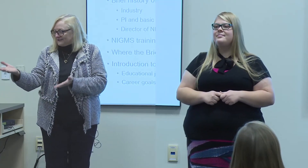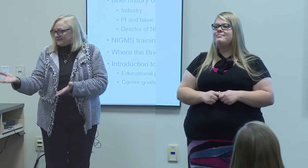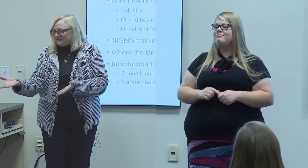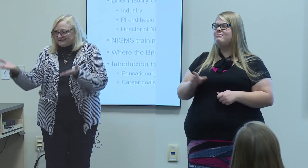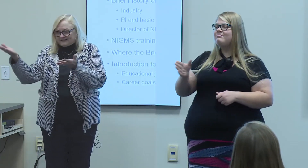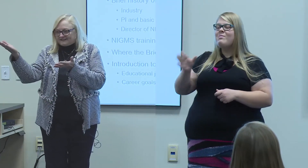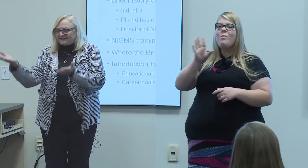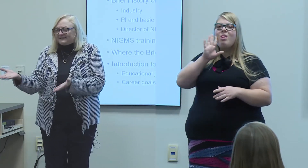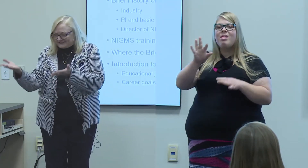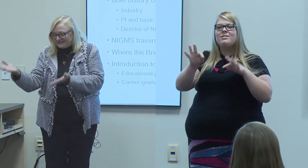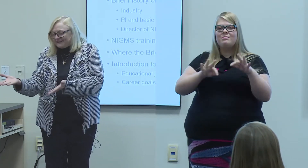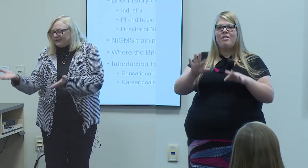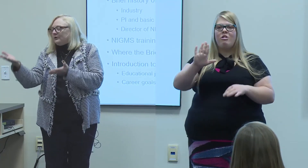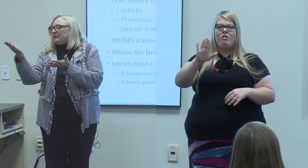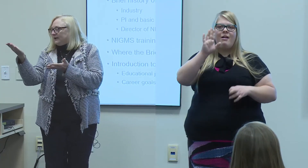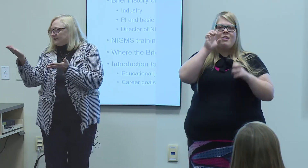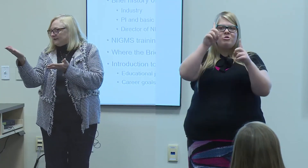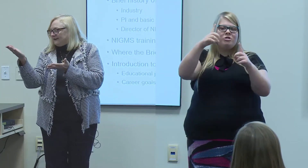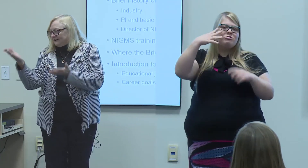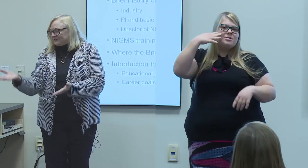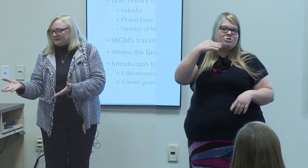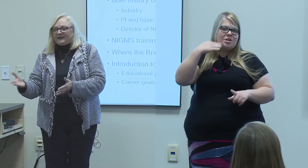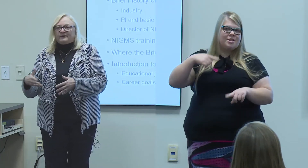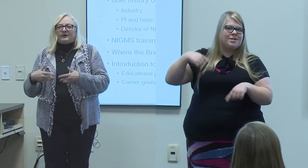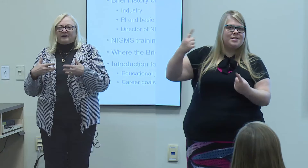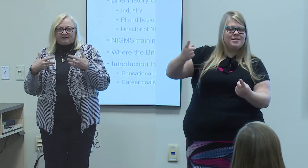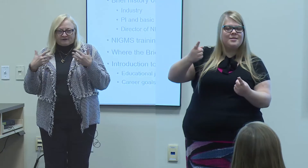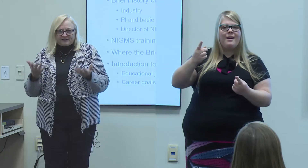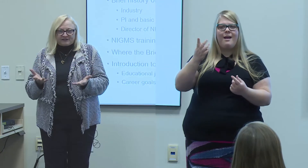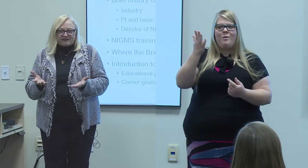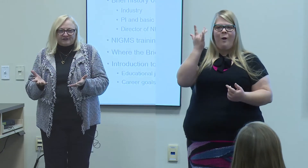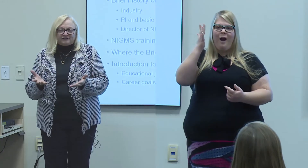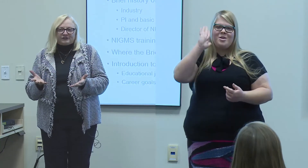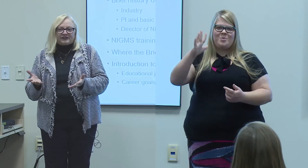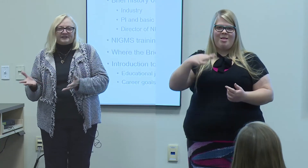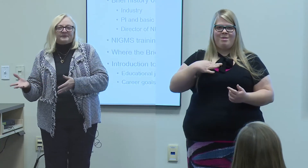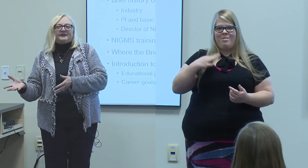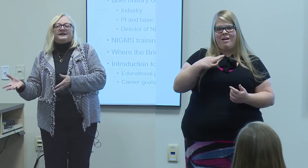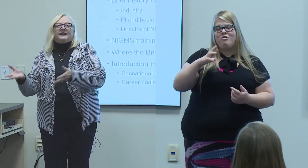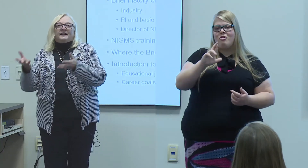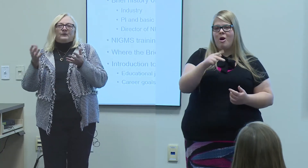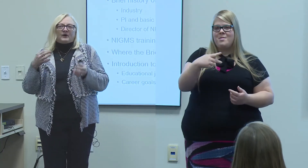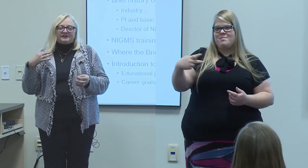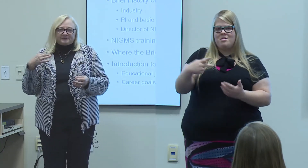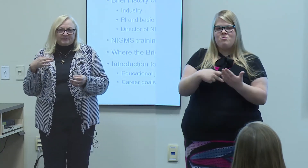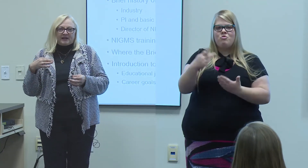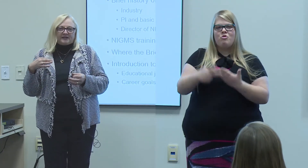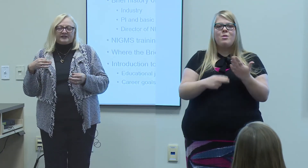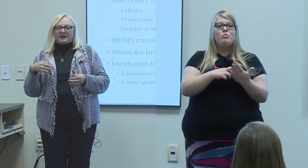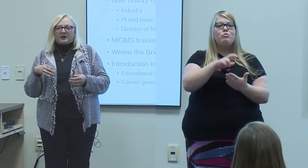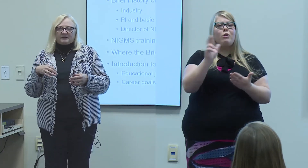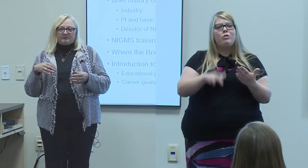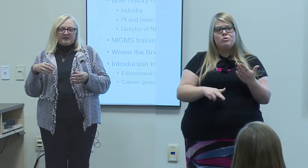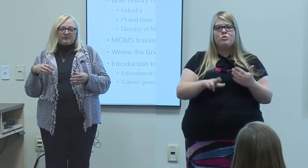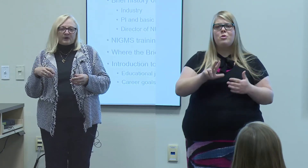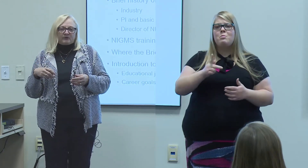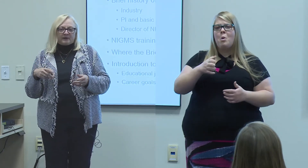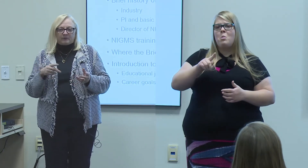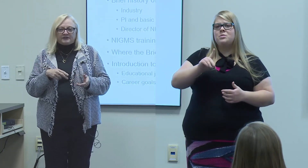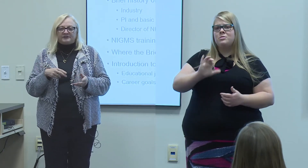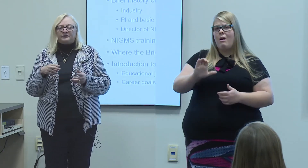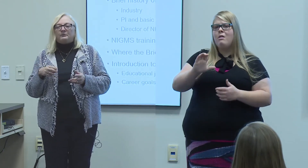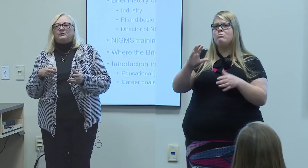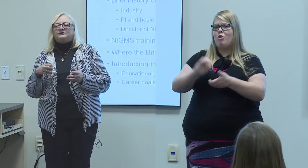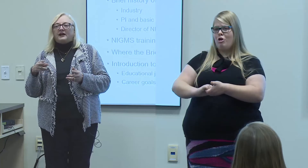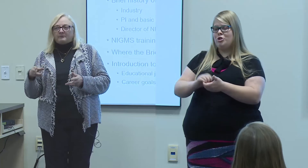Dr. Siddiqui, who will explain what her educational journey has been and why she's applying to the RPP